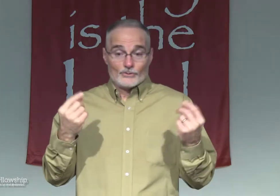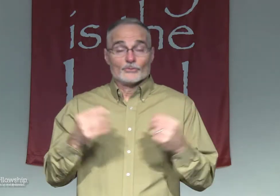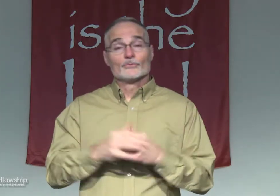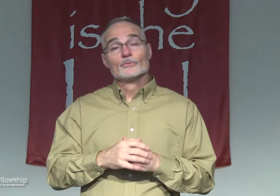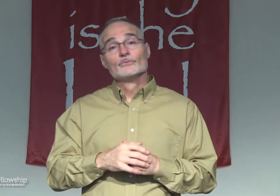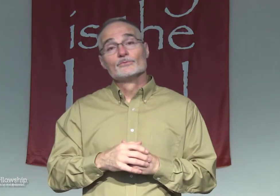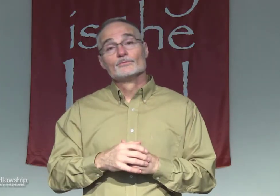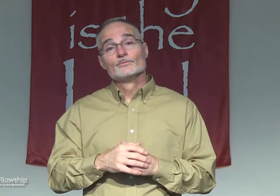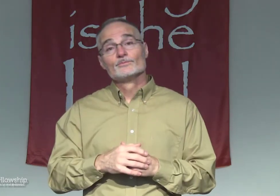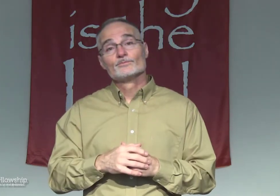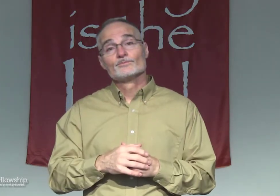So what do?